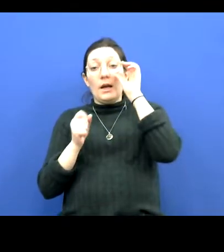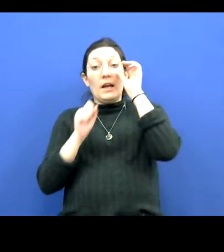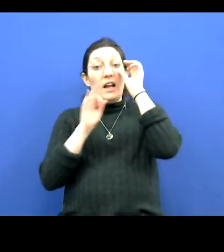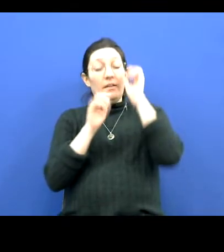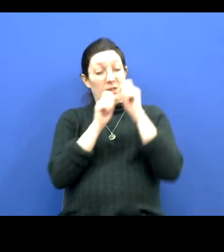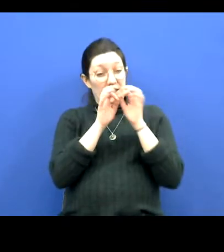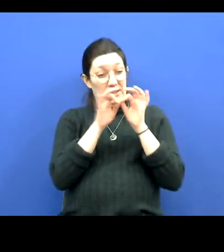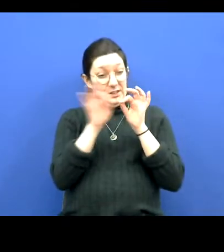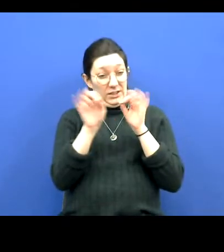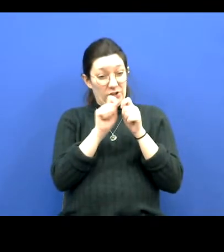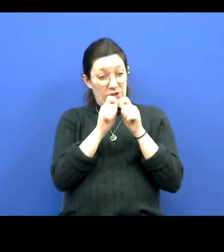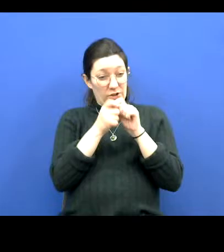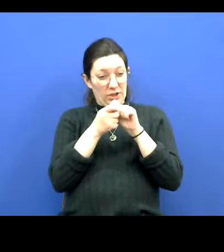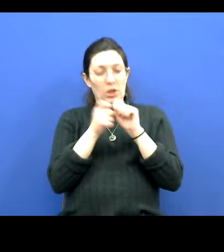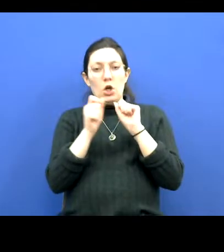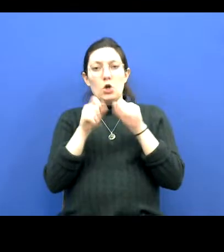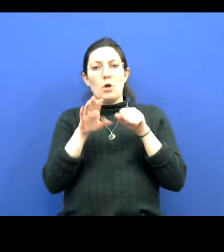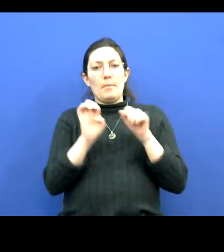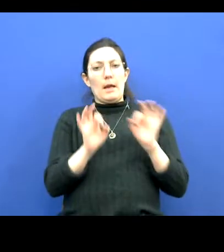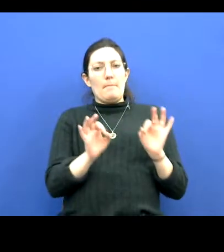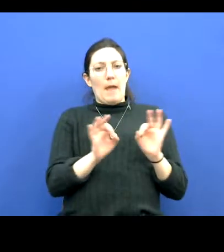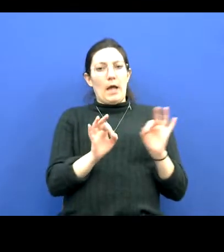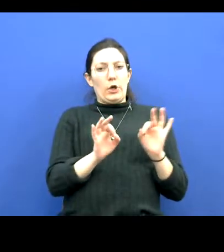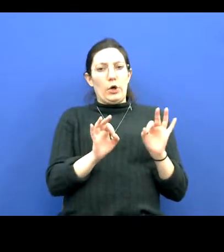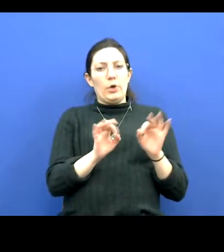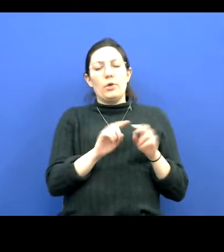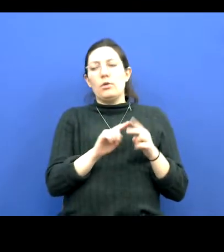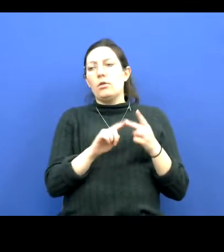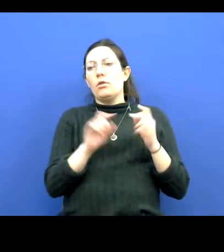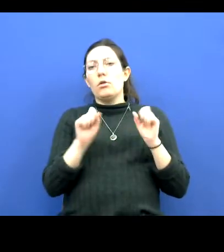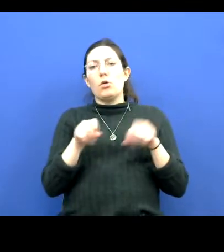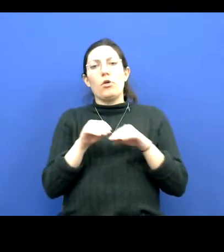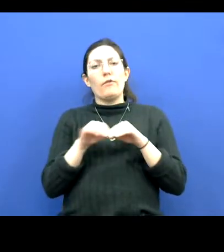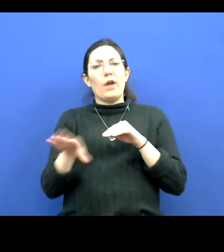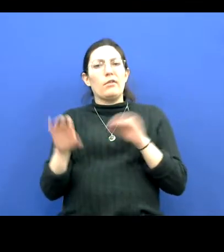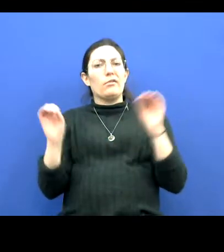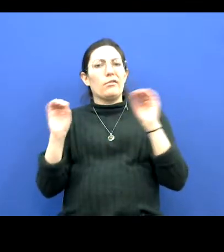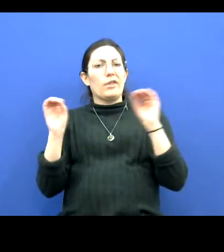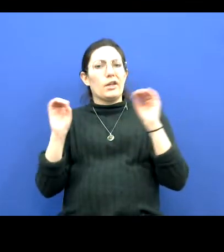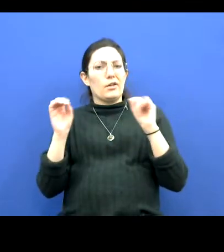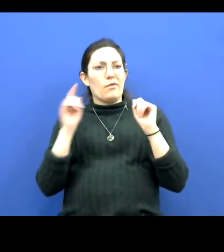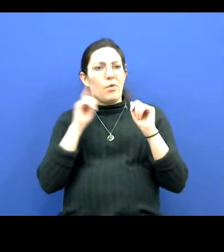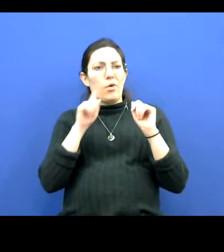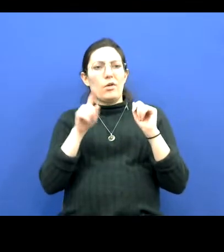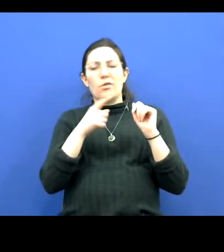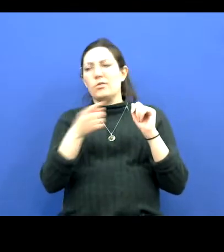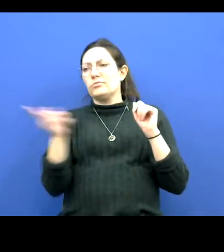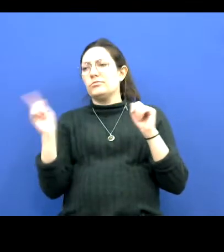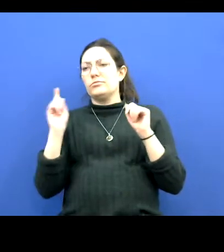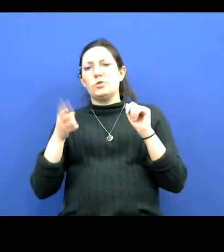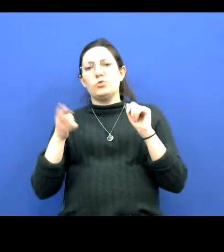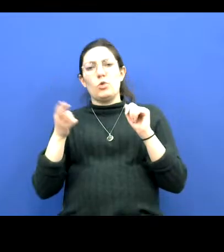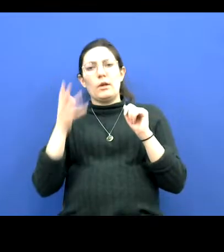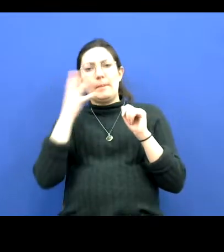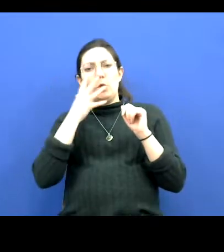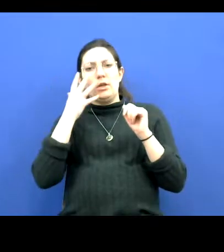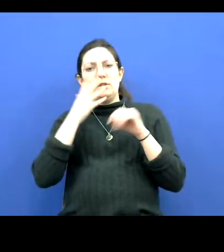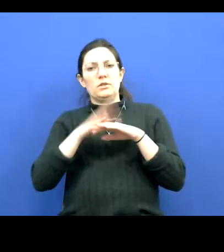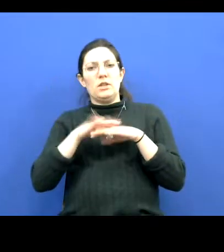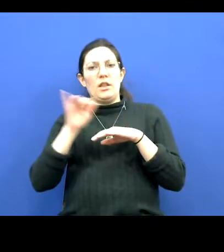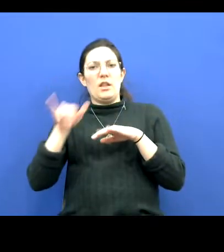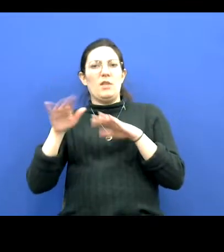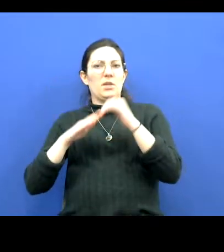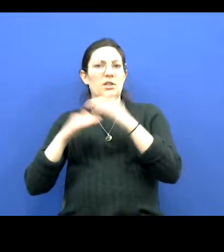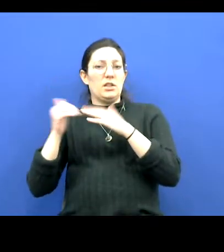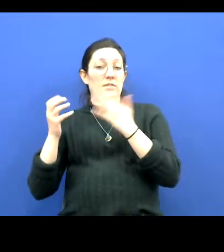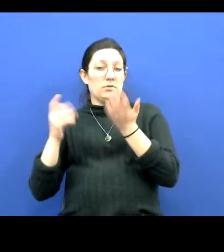or they might not in any way affect the historical appearance of the